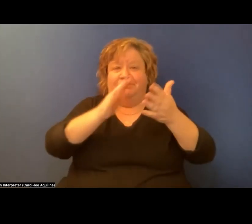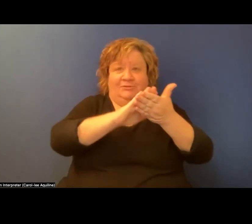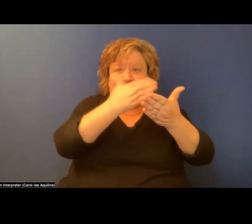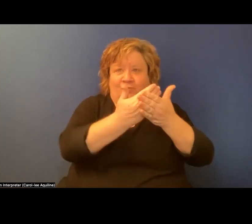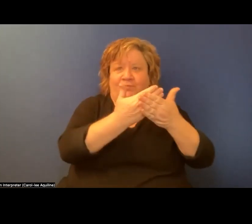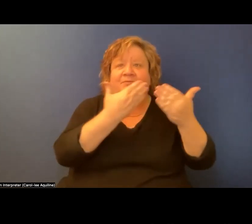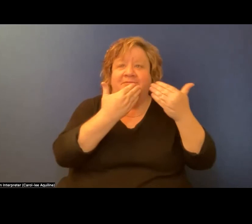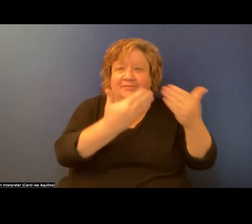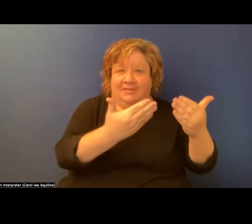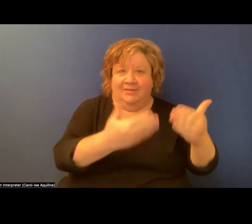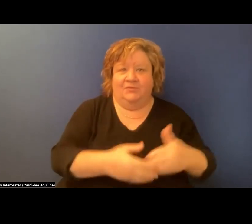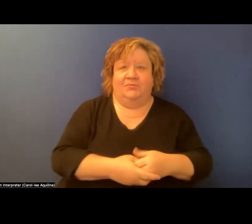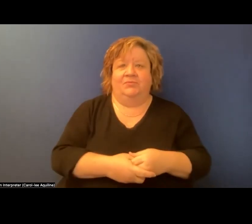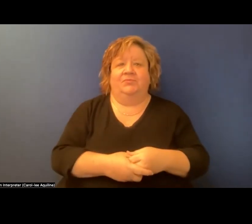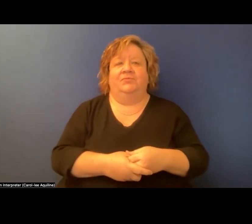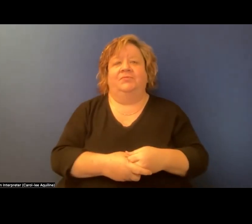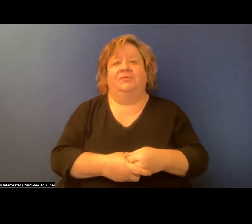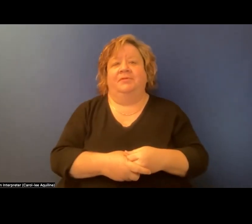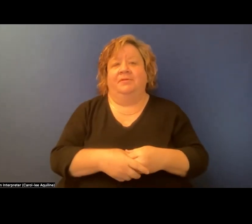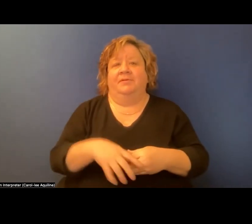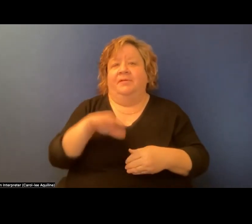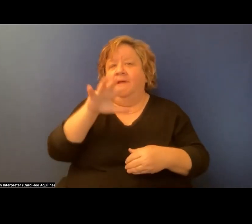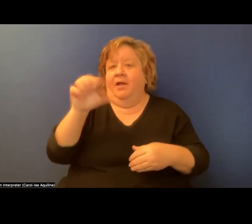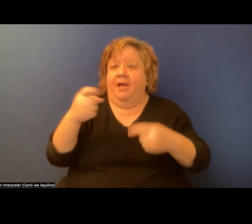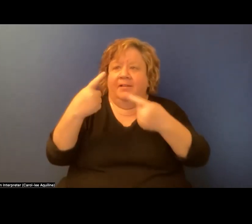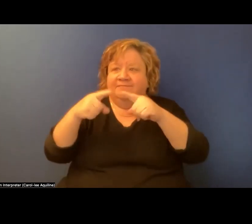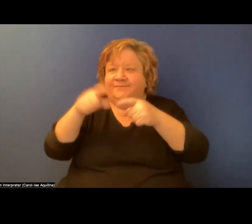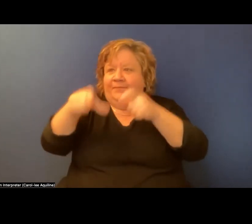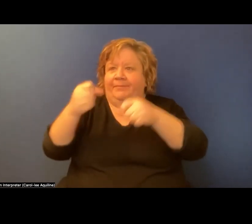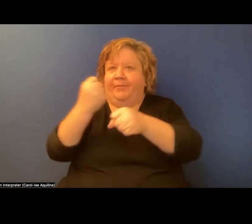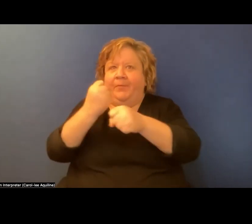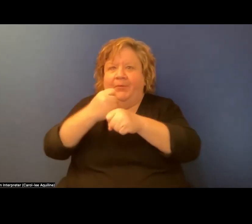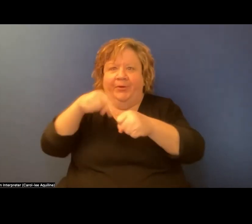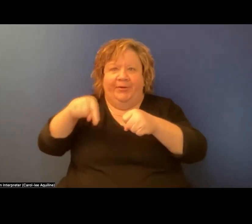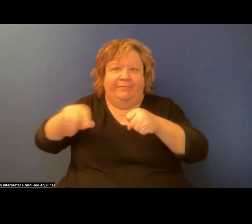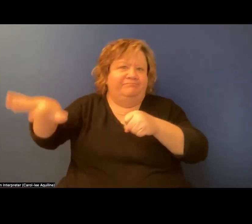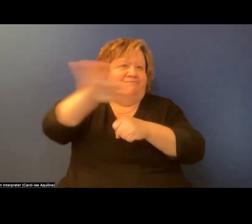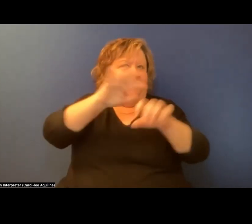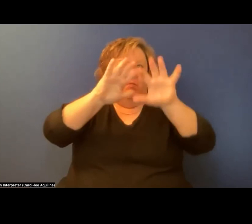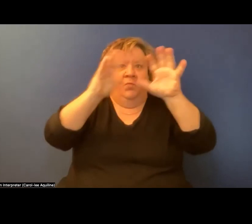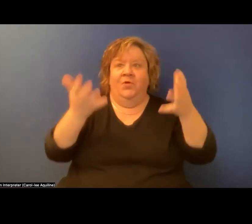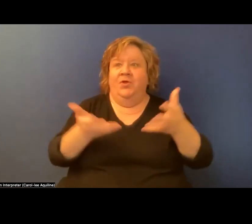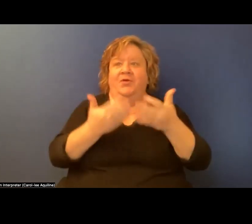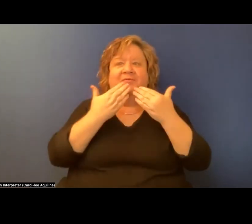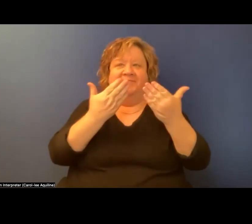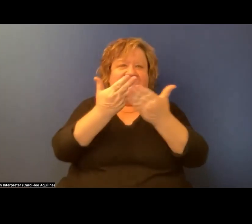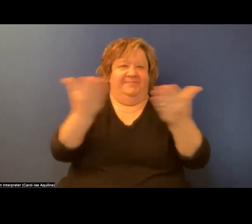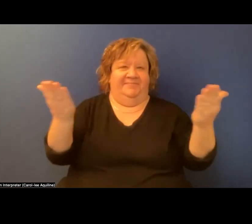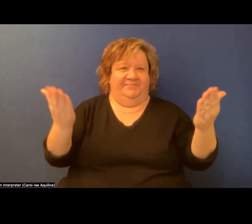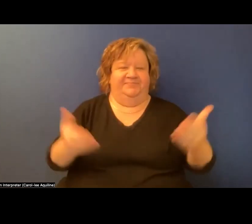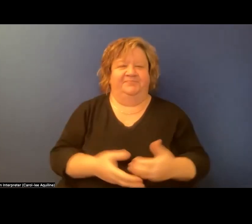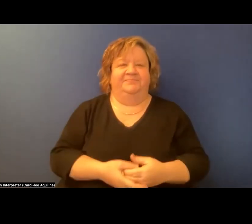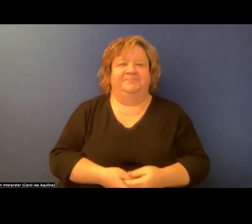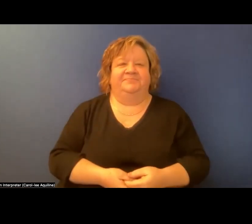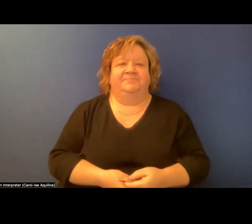all our colleagues from DRF teams and IDA teams. And please check DRF and IDA website and